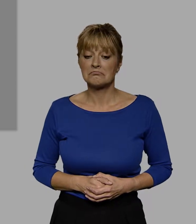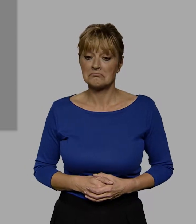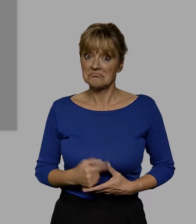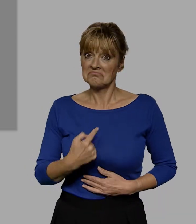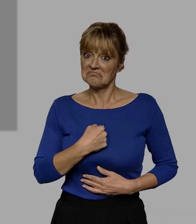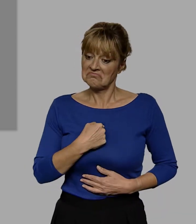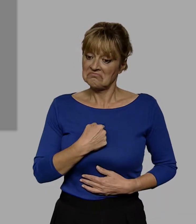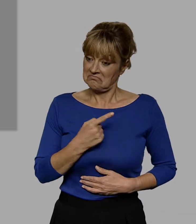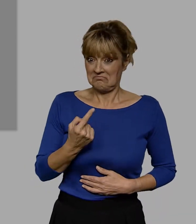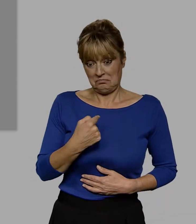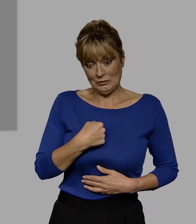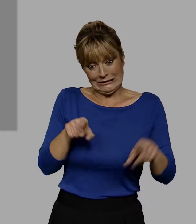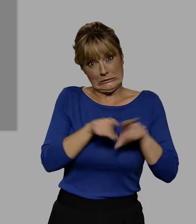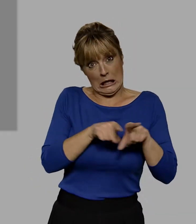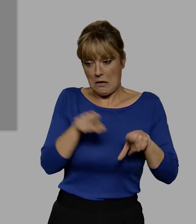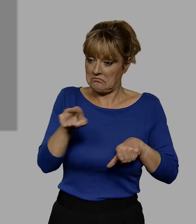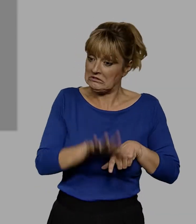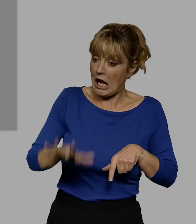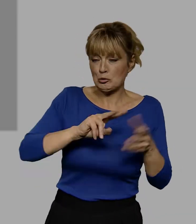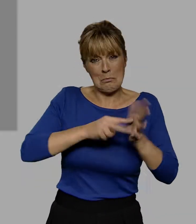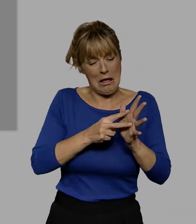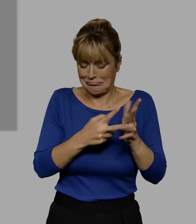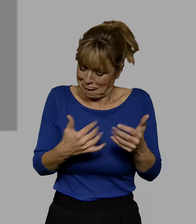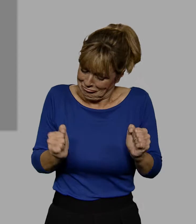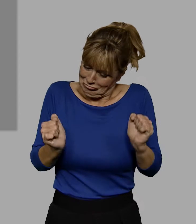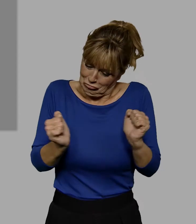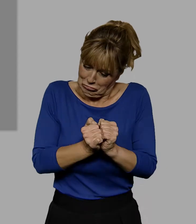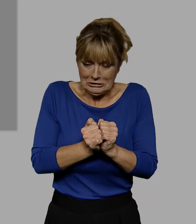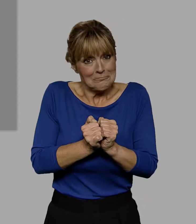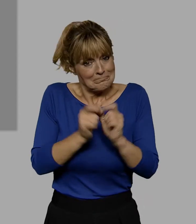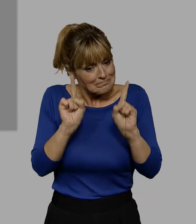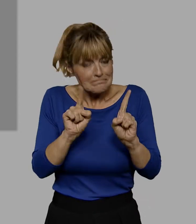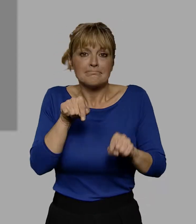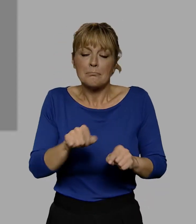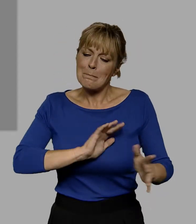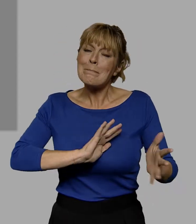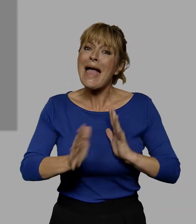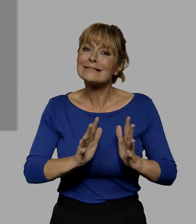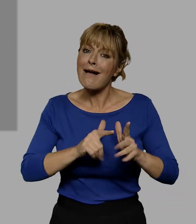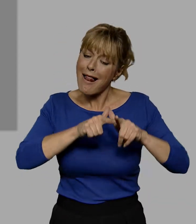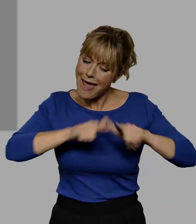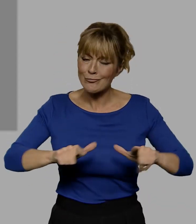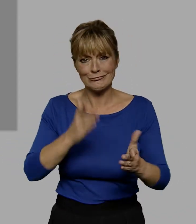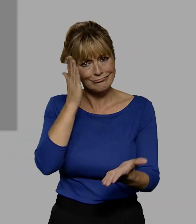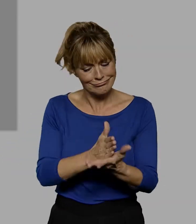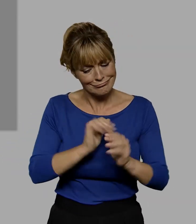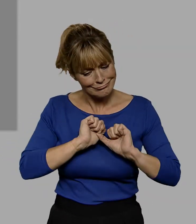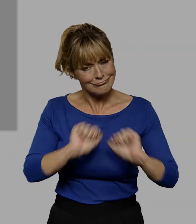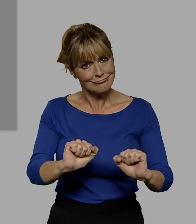Like the National BSL Plan, the SPSO Plan starts from the principled position that BSL is a language in its